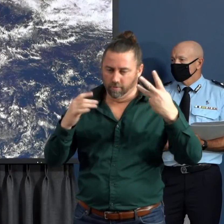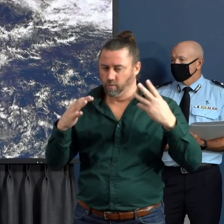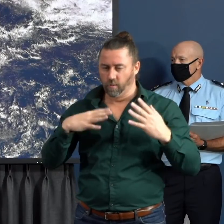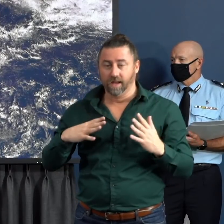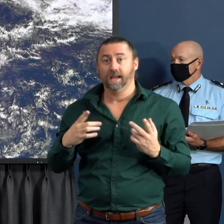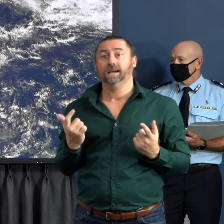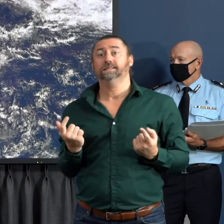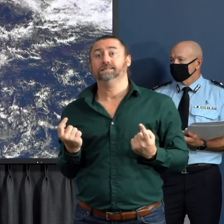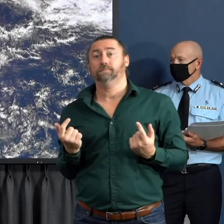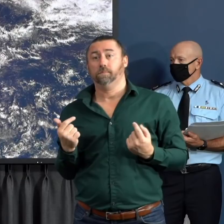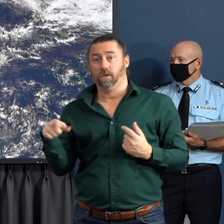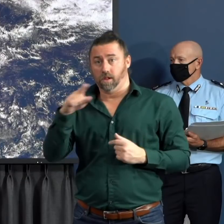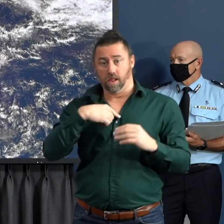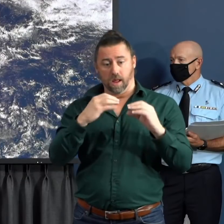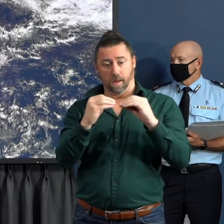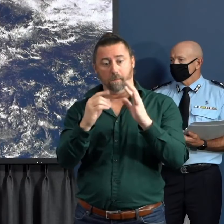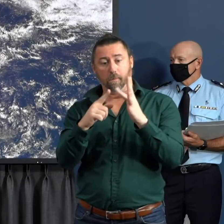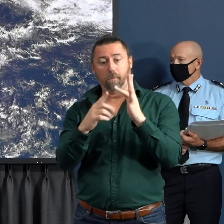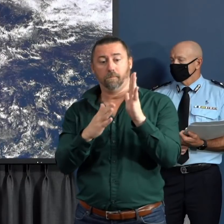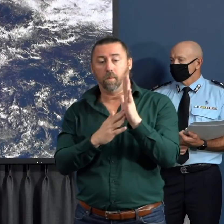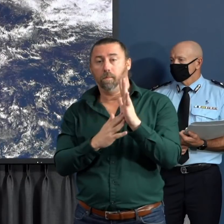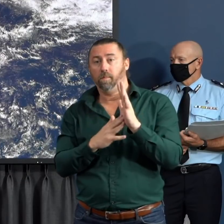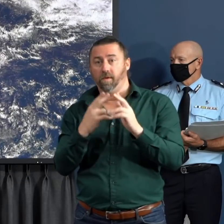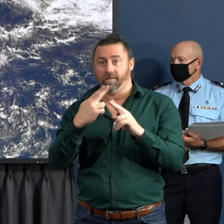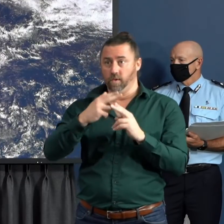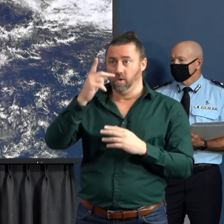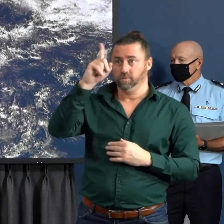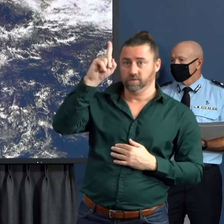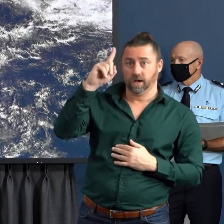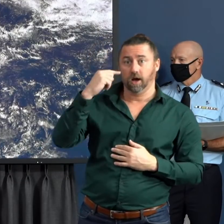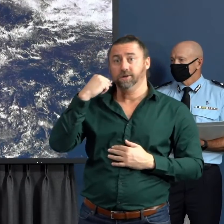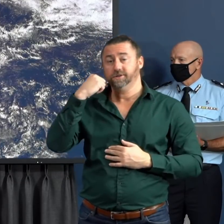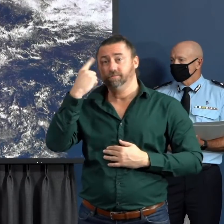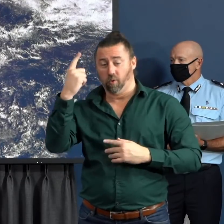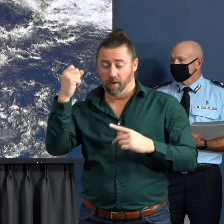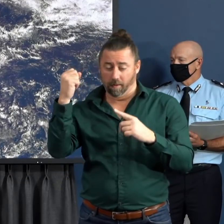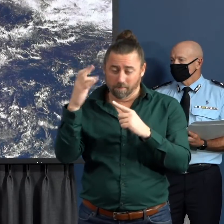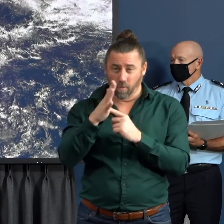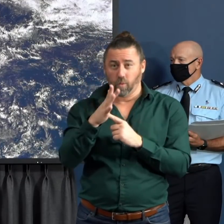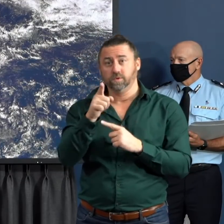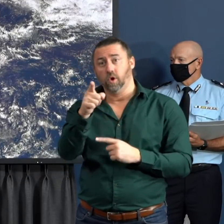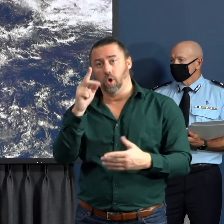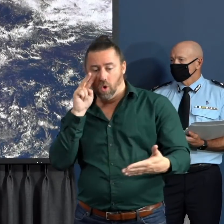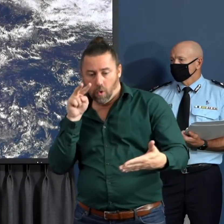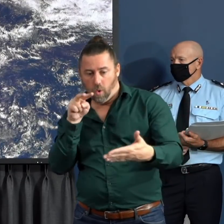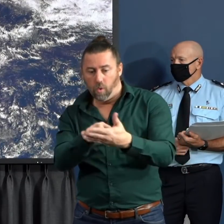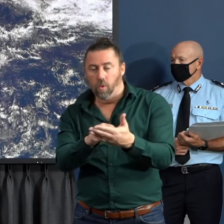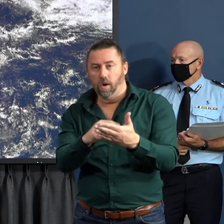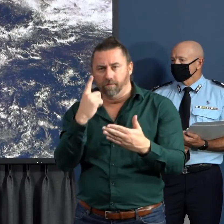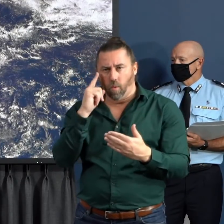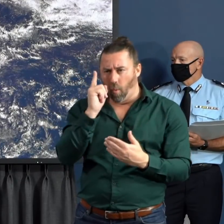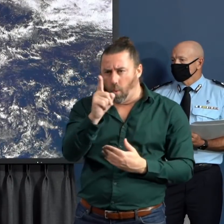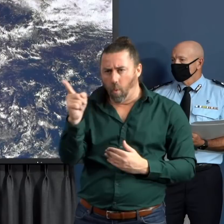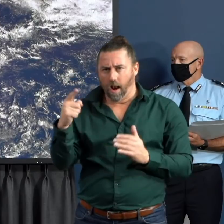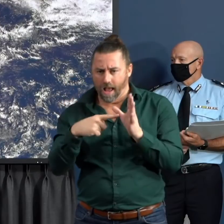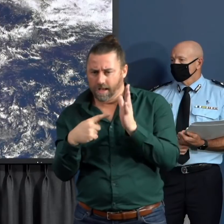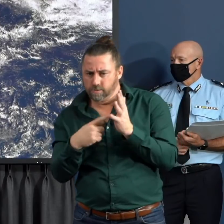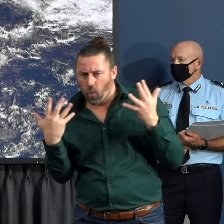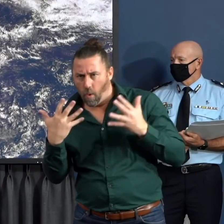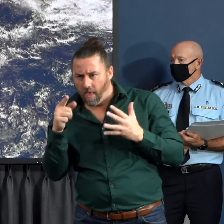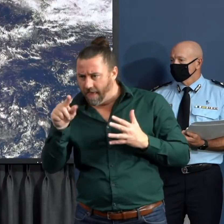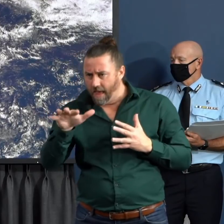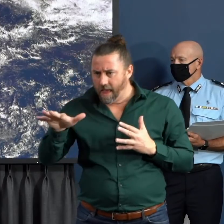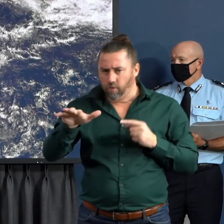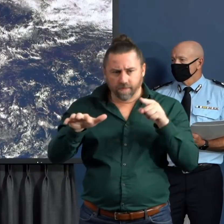message from the Bureau this morning, today and for the next 24 hours is please keep checking the warnings and get onto the app, onto